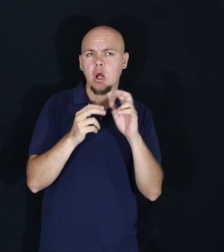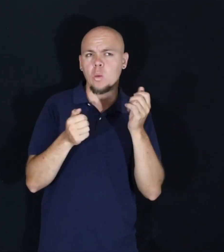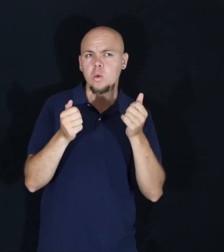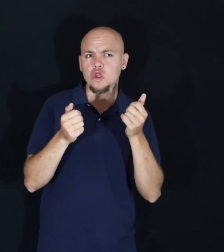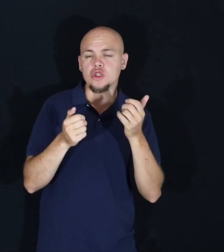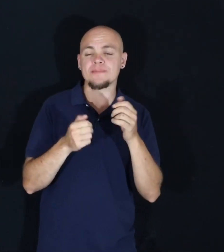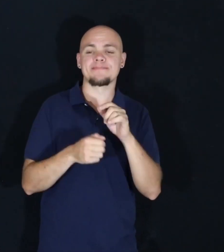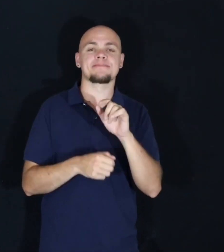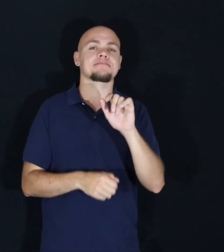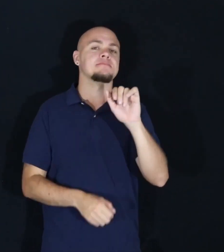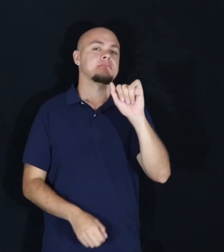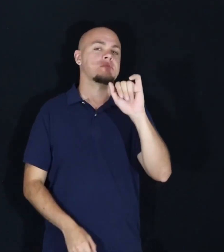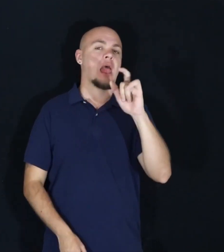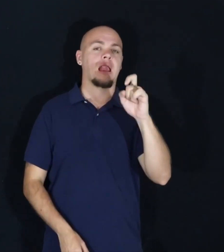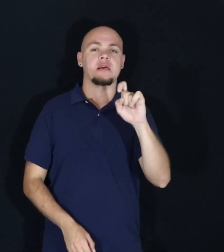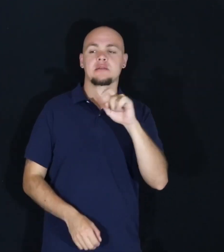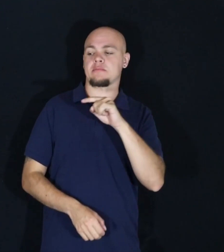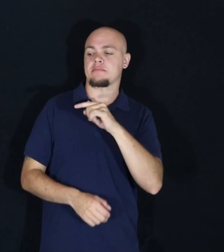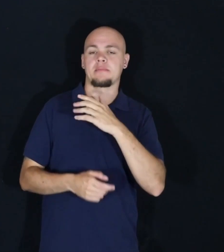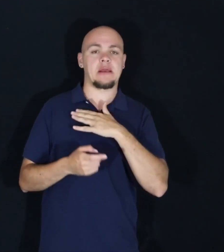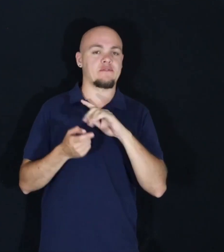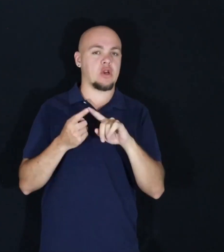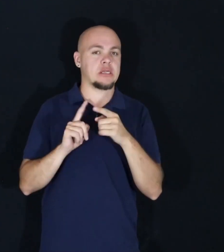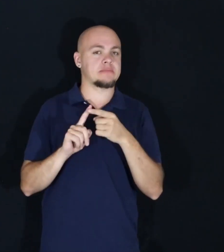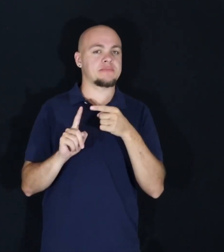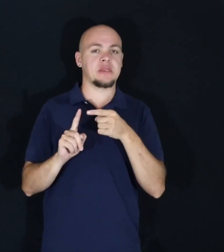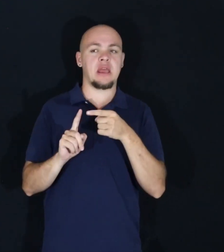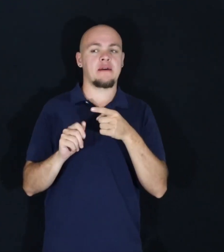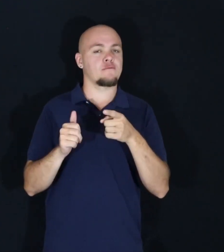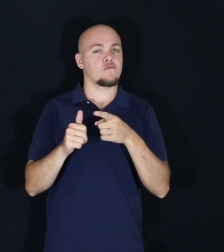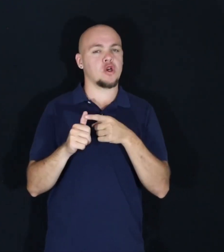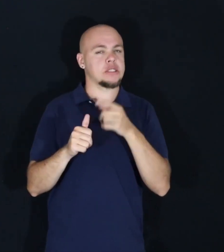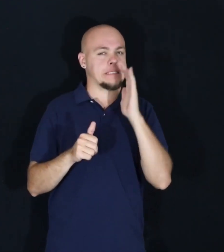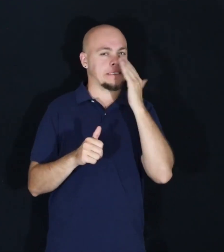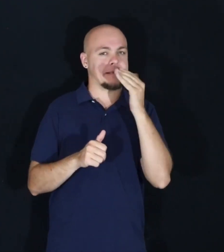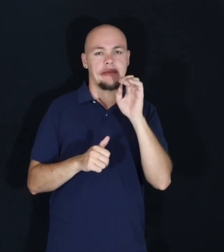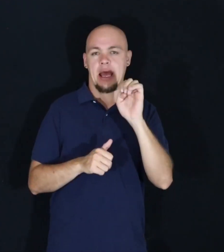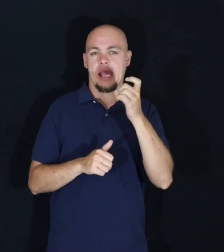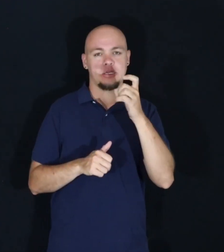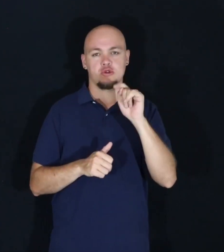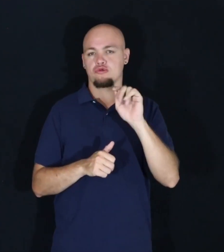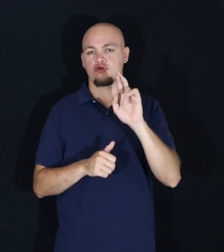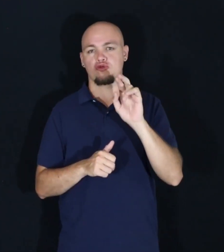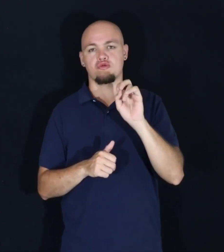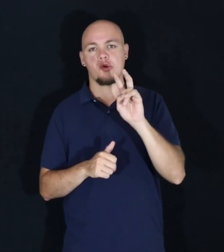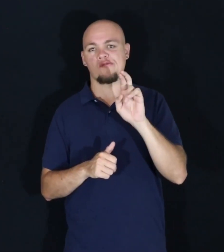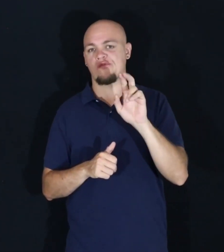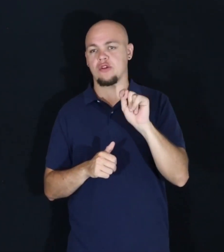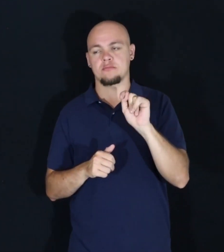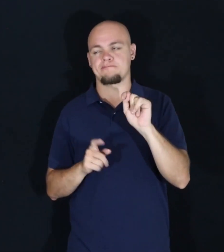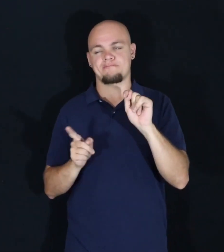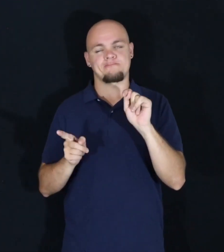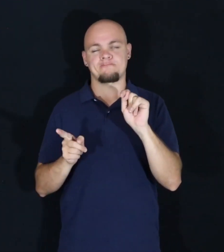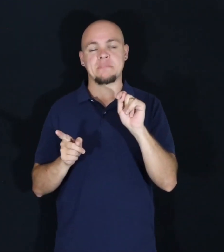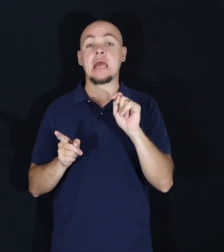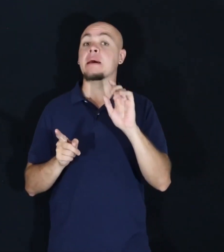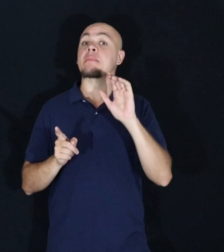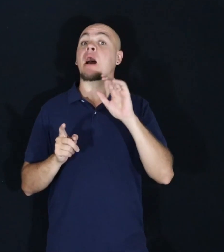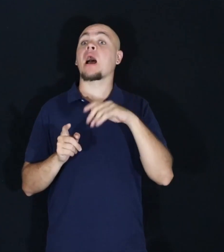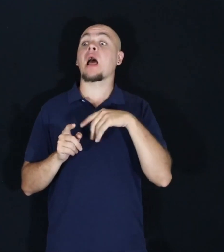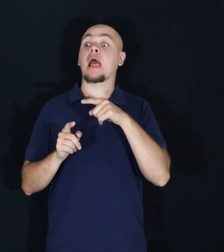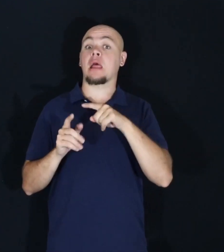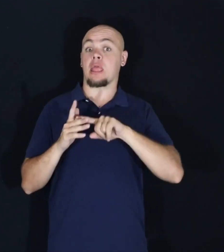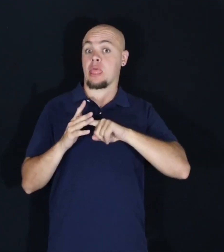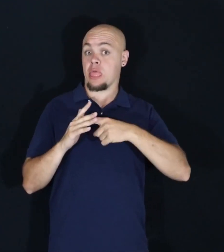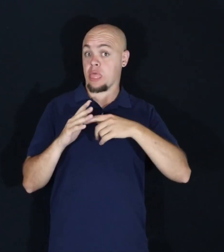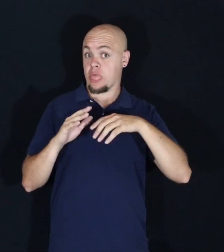an extrovert at first, trust me, once you get Alex started talking, it's impossible to get Alex to stop.